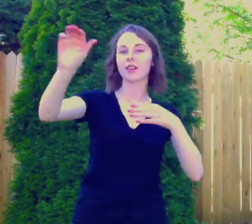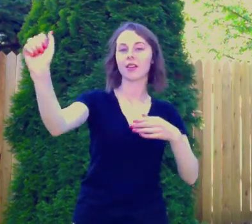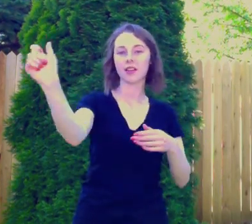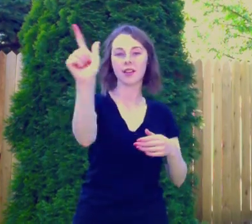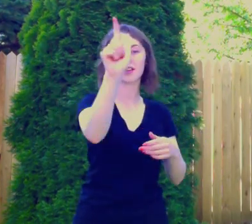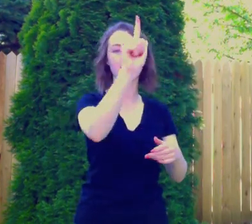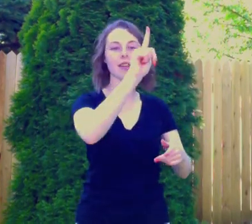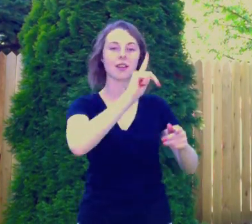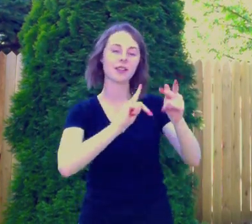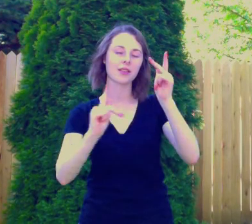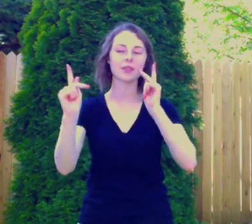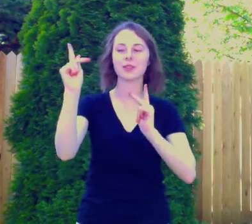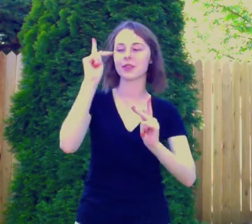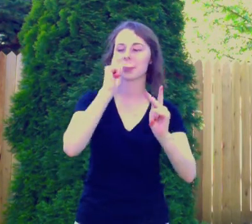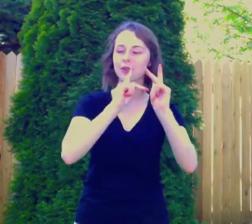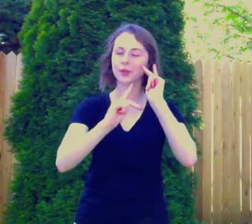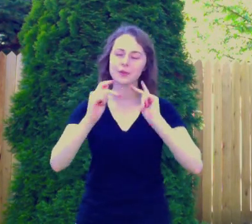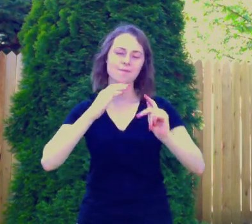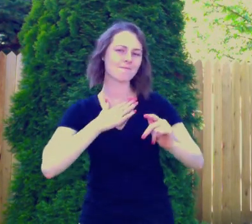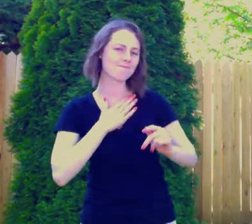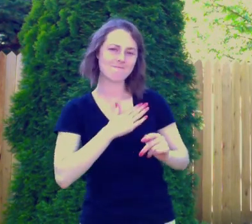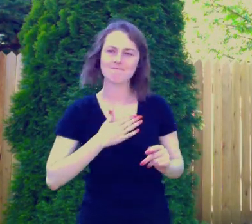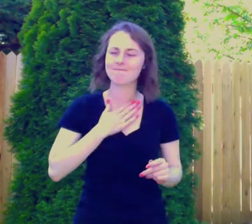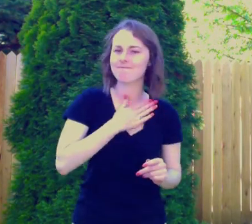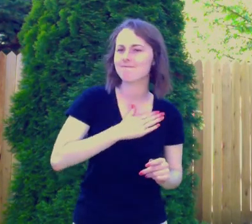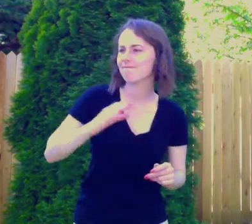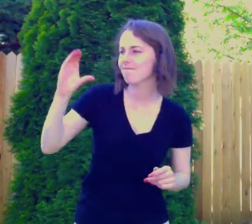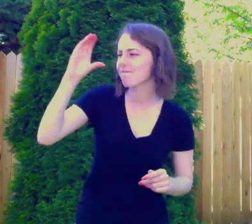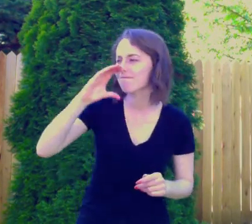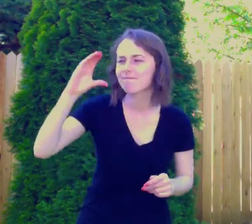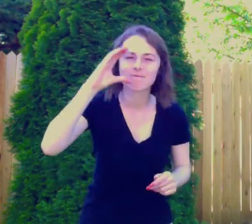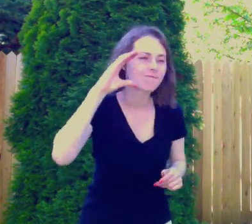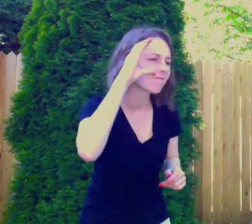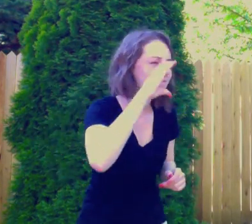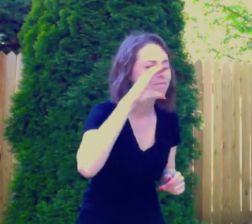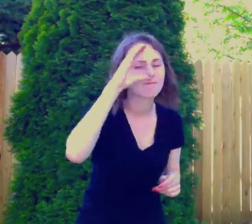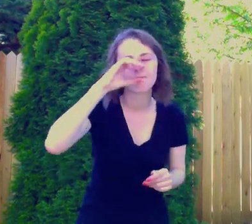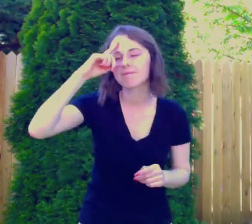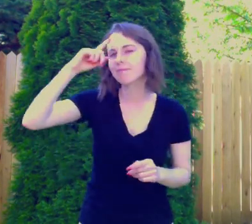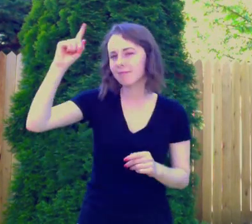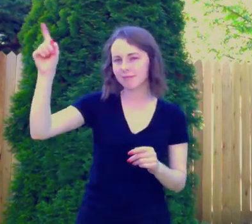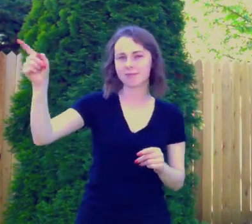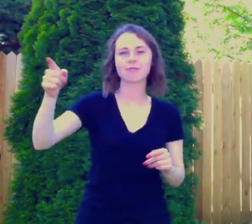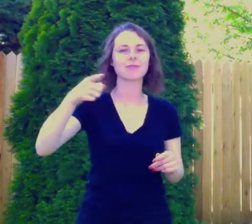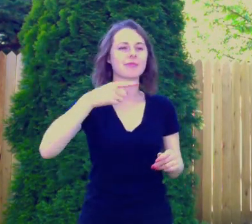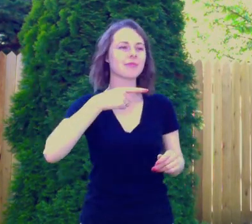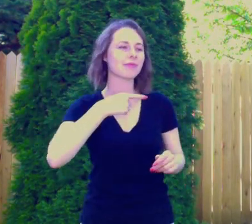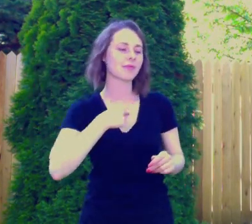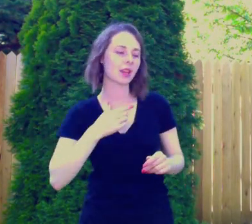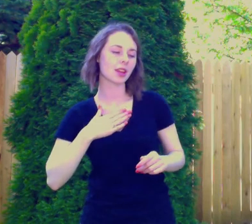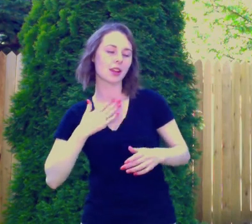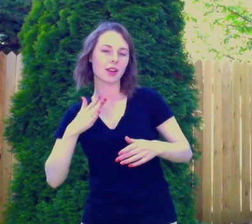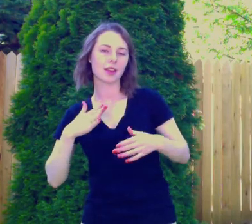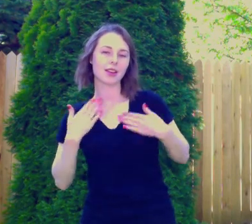great circles, will you watch for me? The sweetest